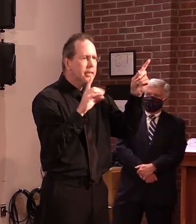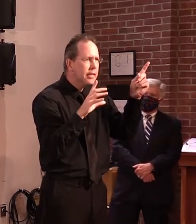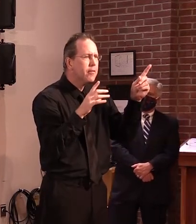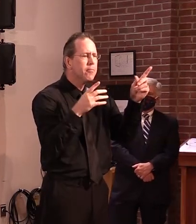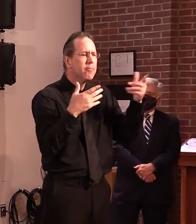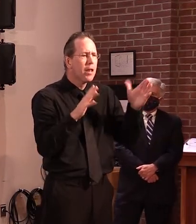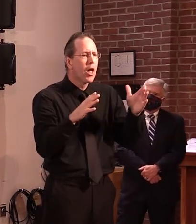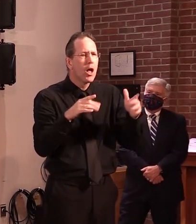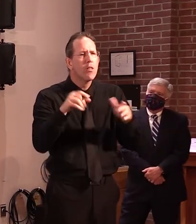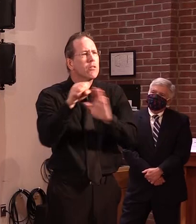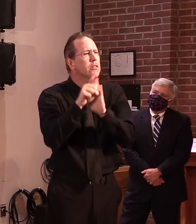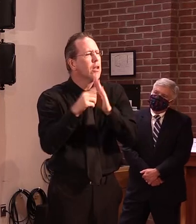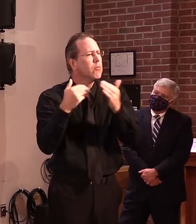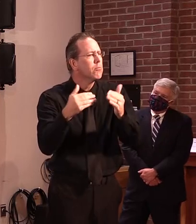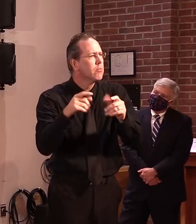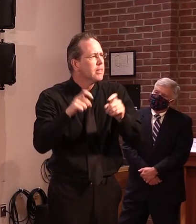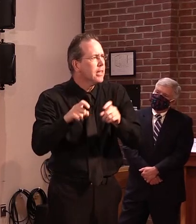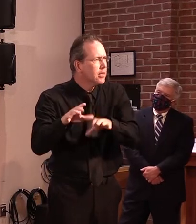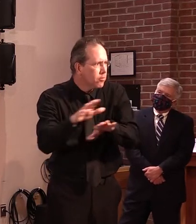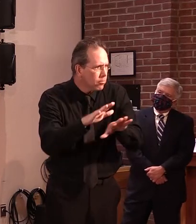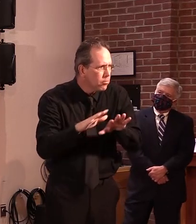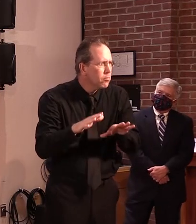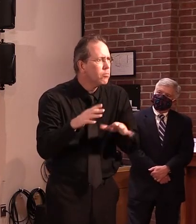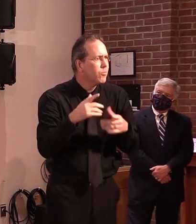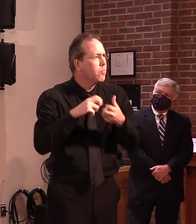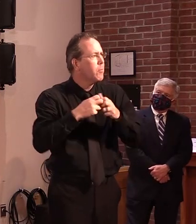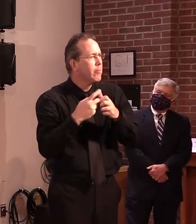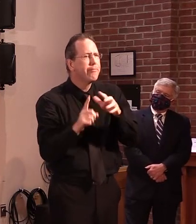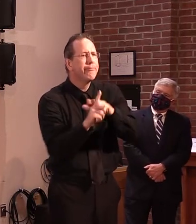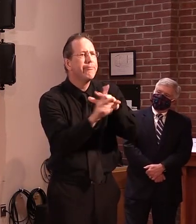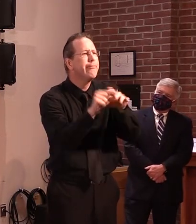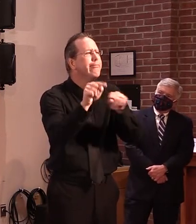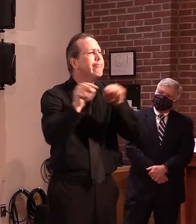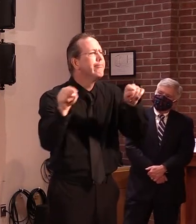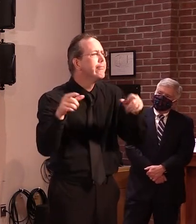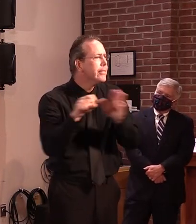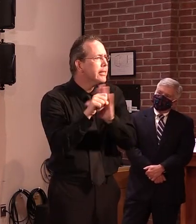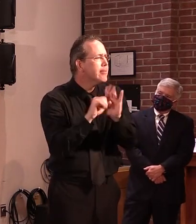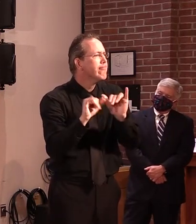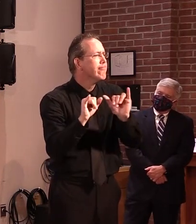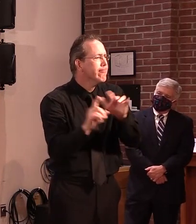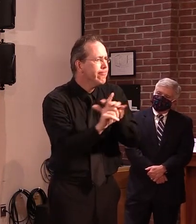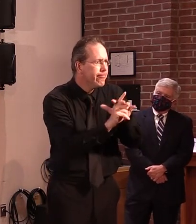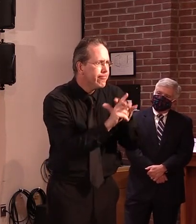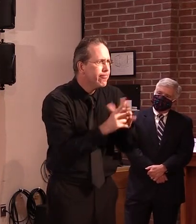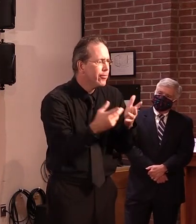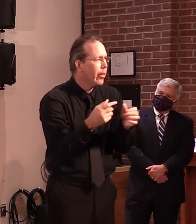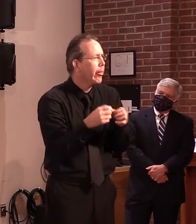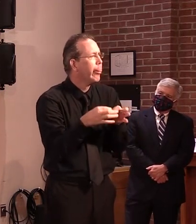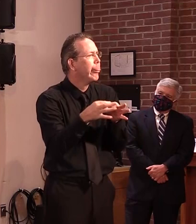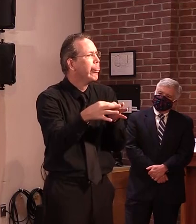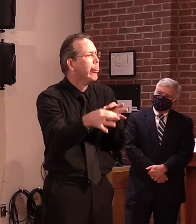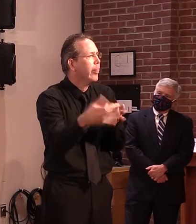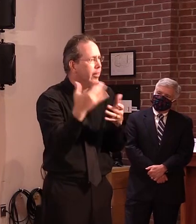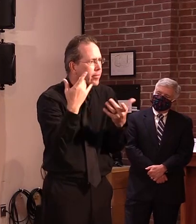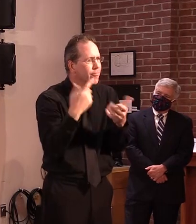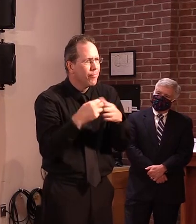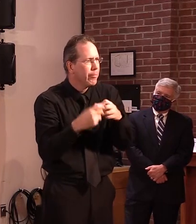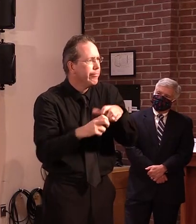test, but there were problems that delayed the delivery of that test to different